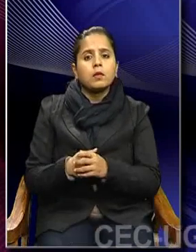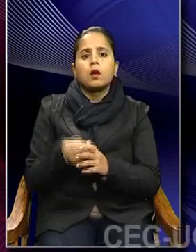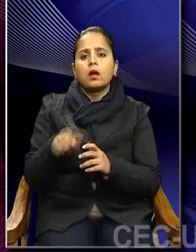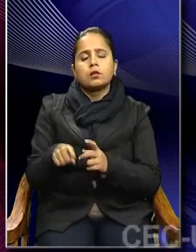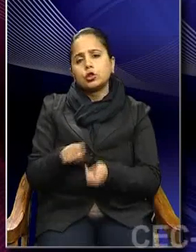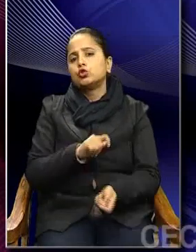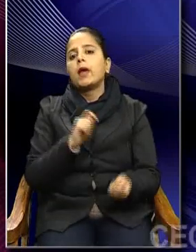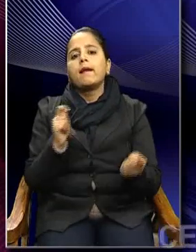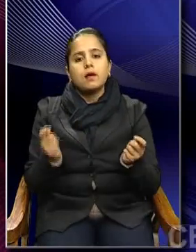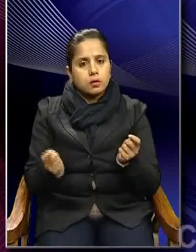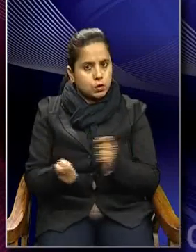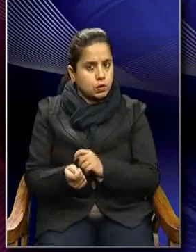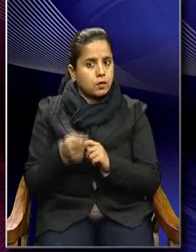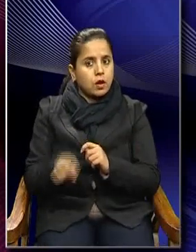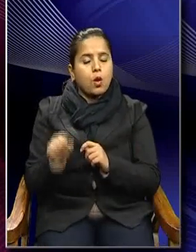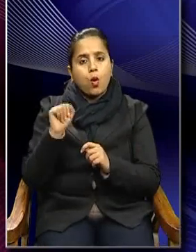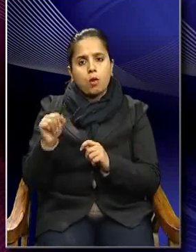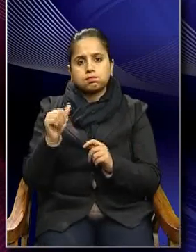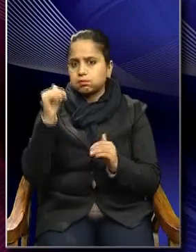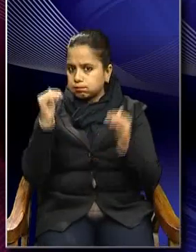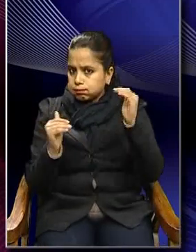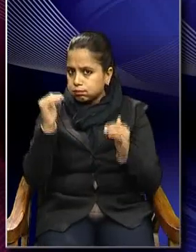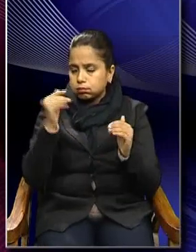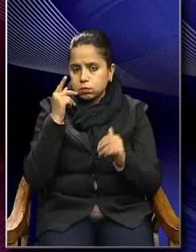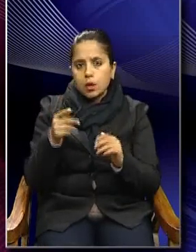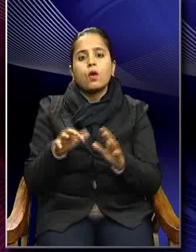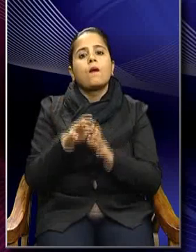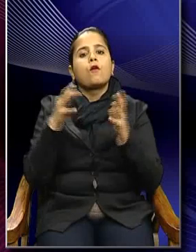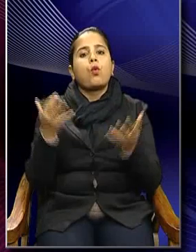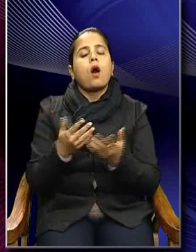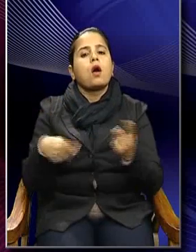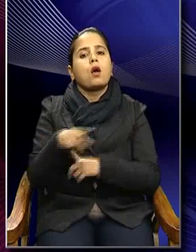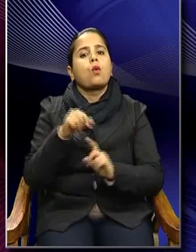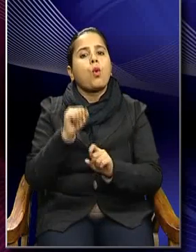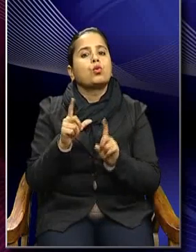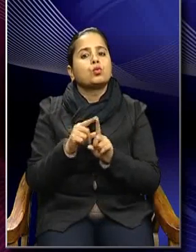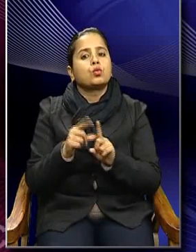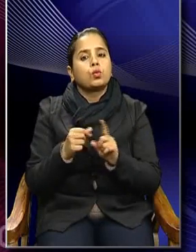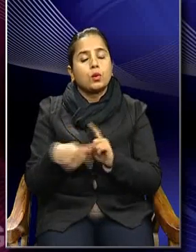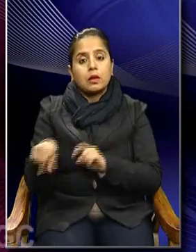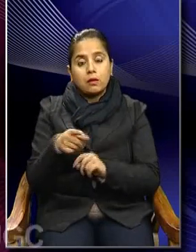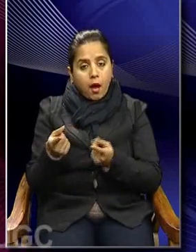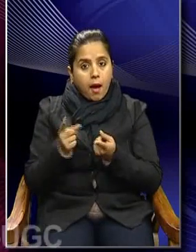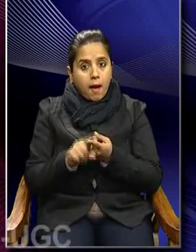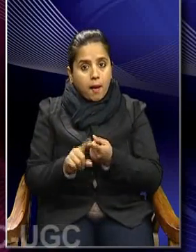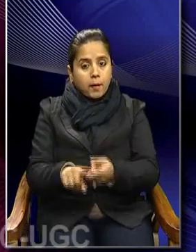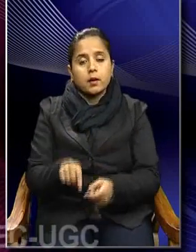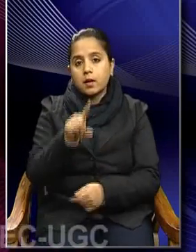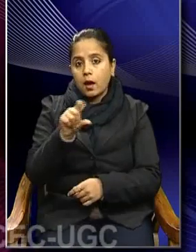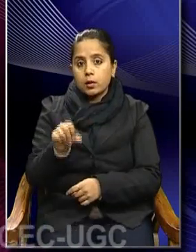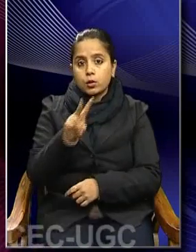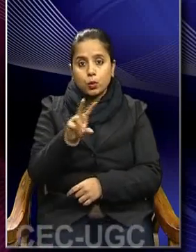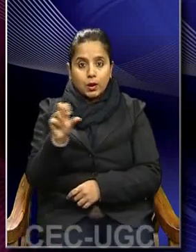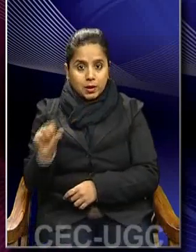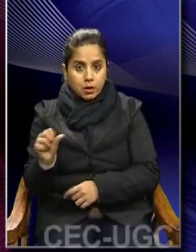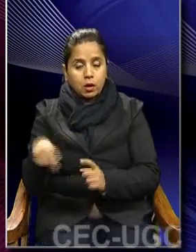altered the equilibrium of the world market, and as a consequence, in 1929 you have